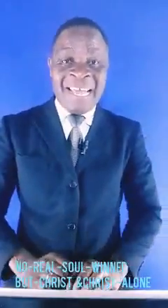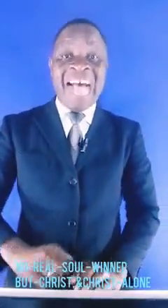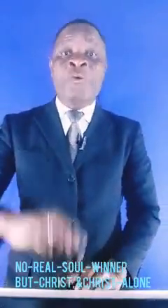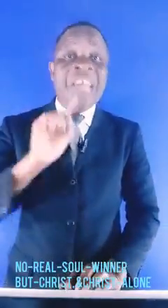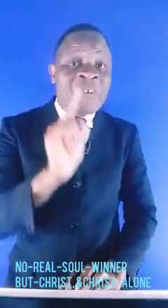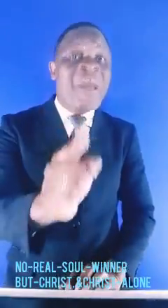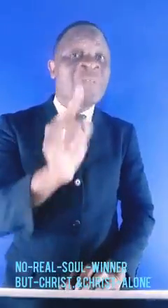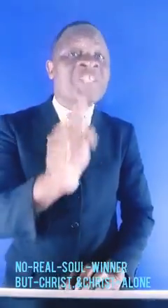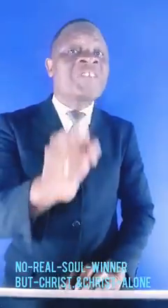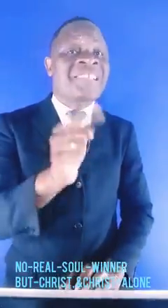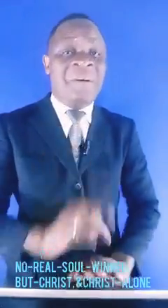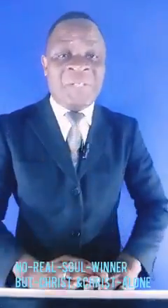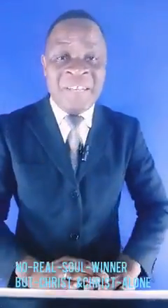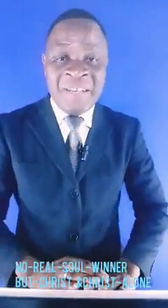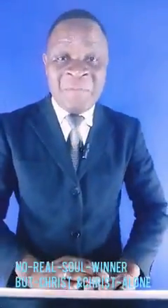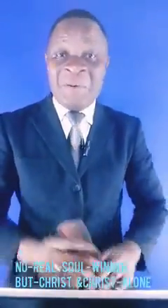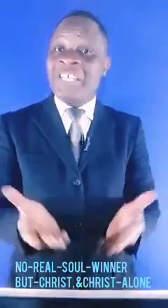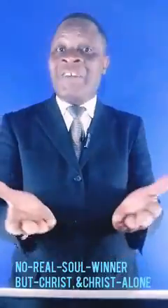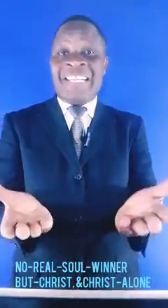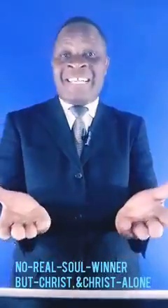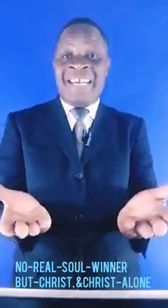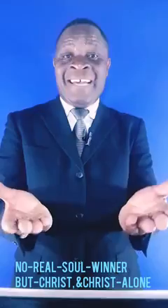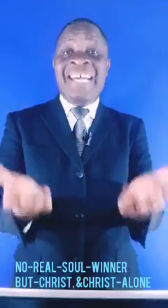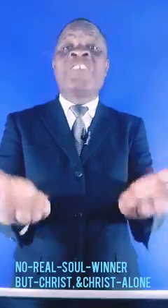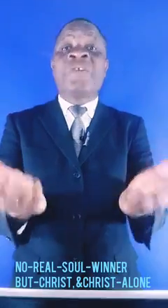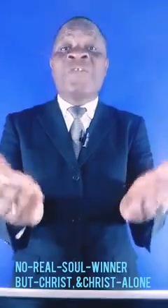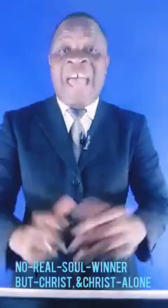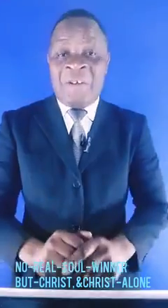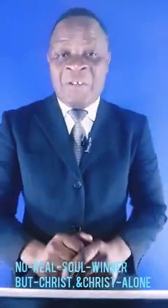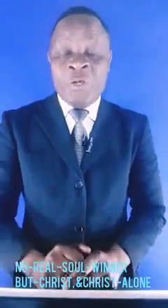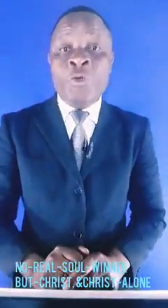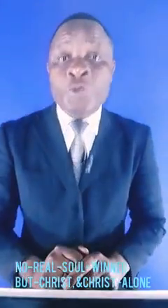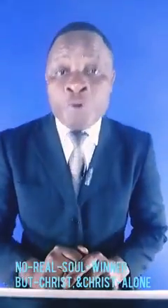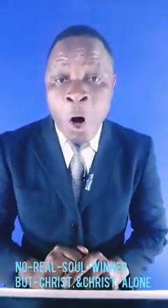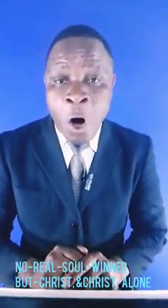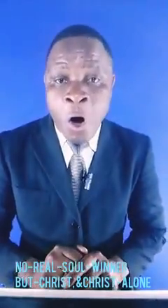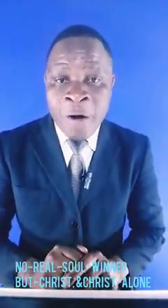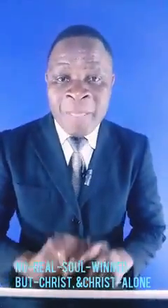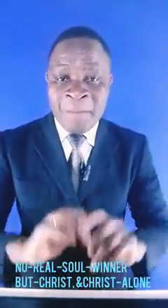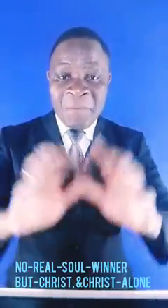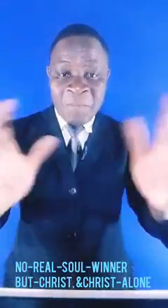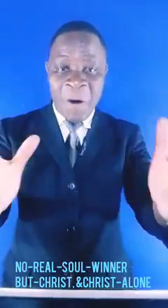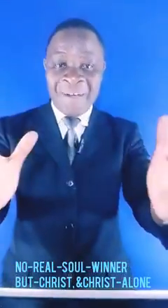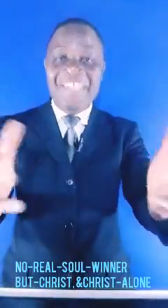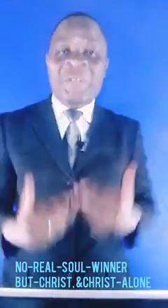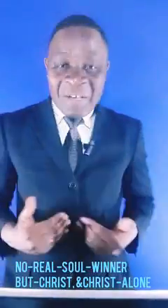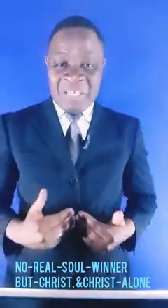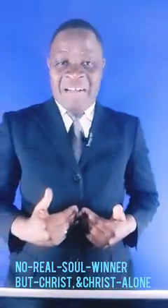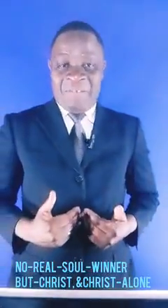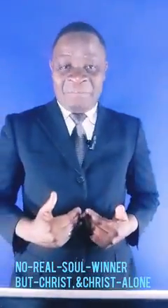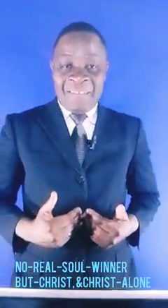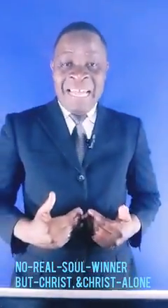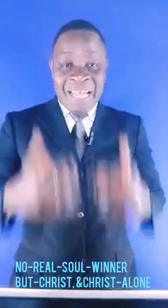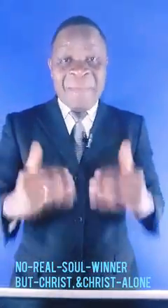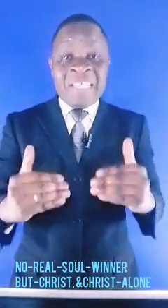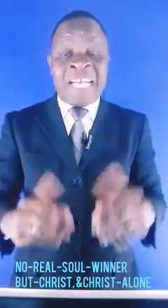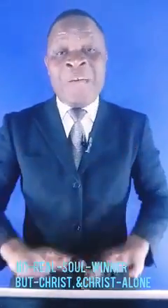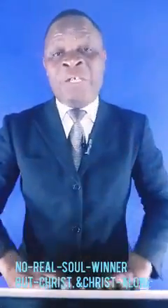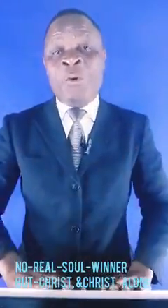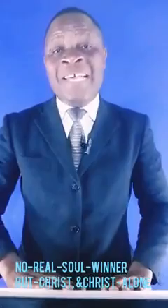and we are going to see results because Christ cannot fail to draw people to himself. The mistake we are doing is